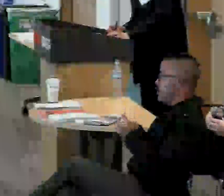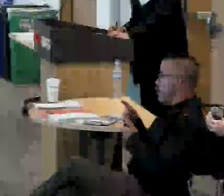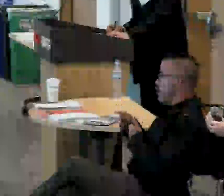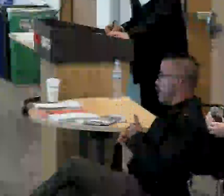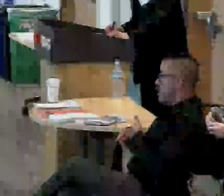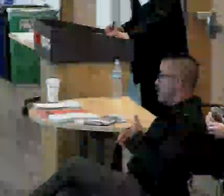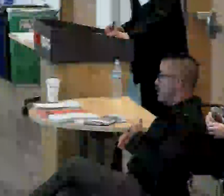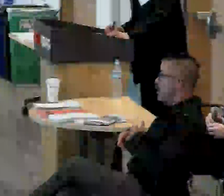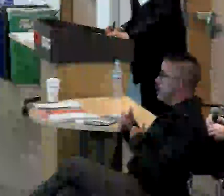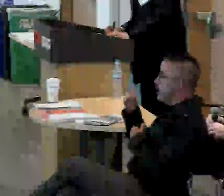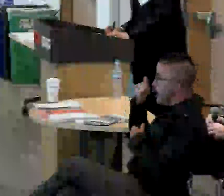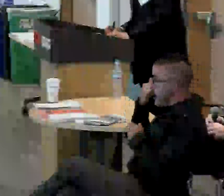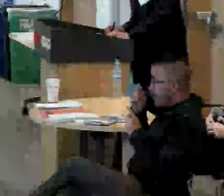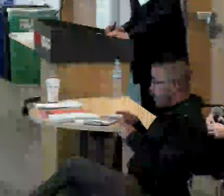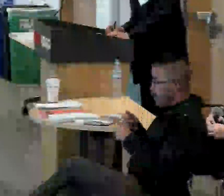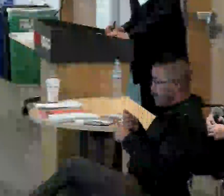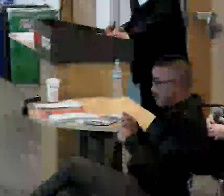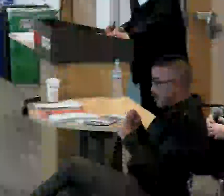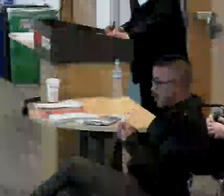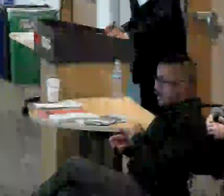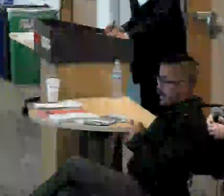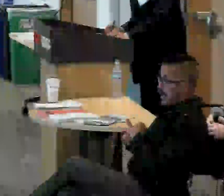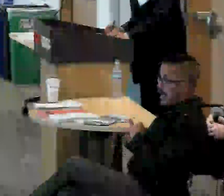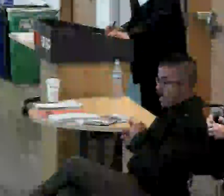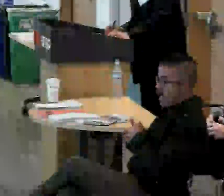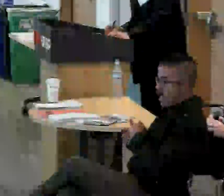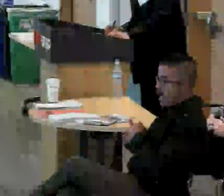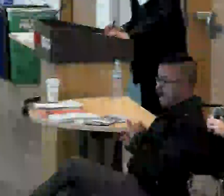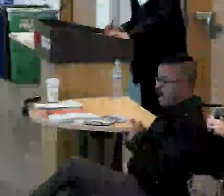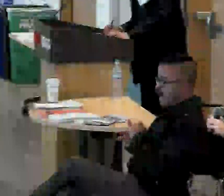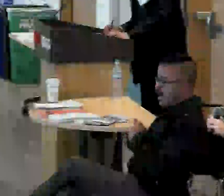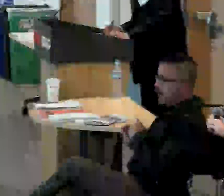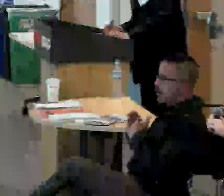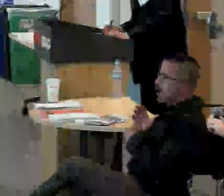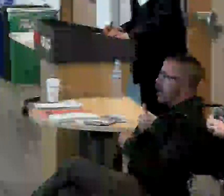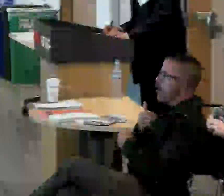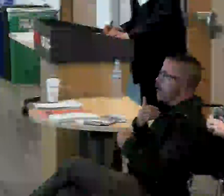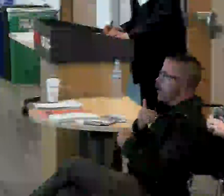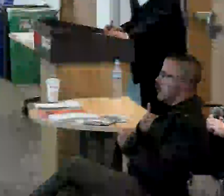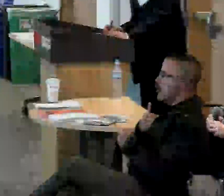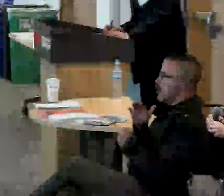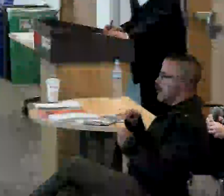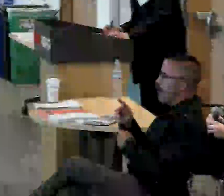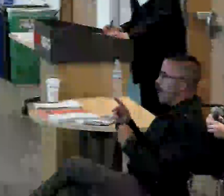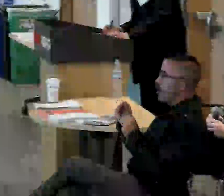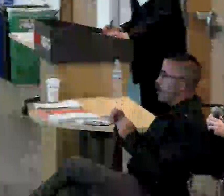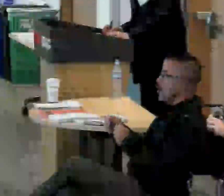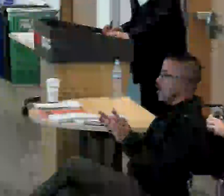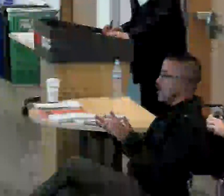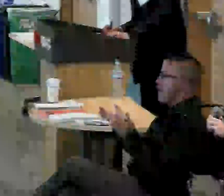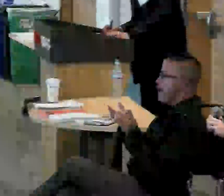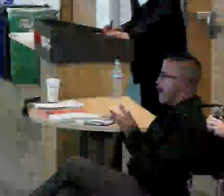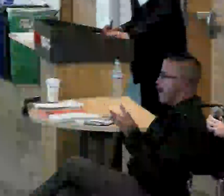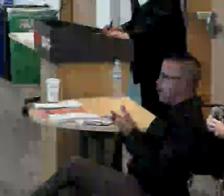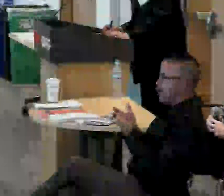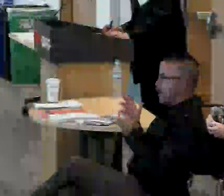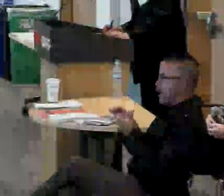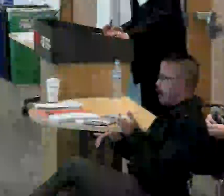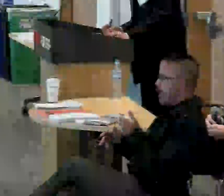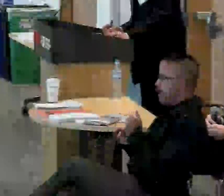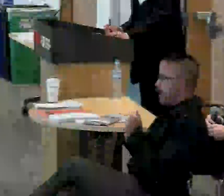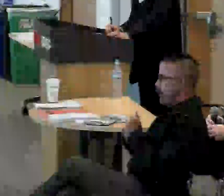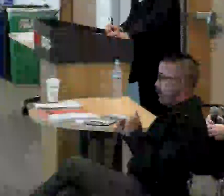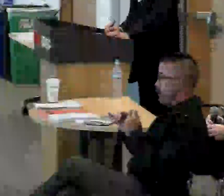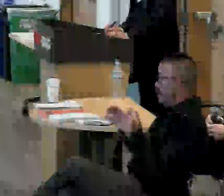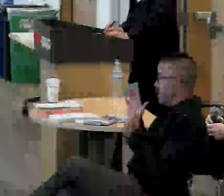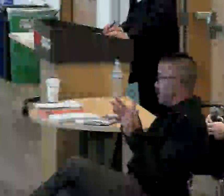that persons can do with this program, one of our member banks can be able to match those savings. So that'll marry nice. And